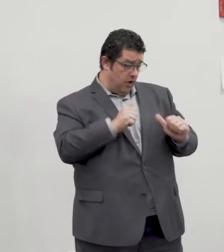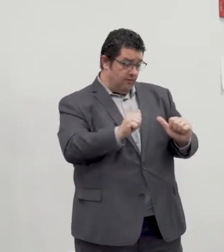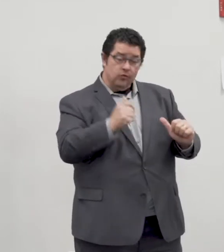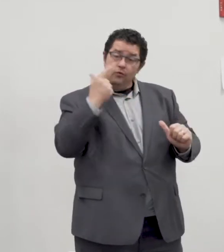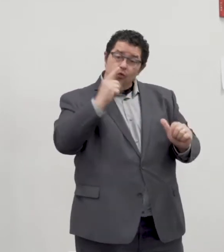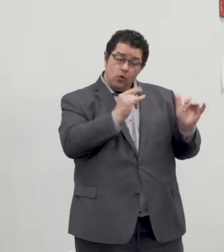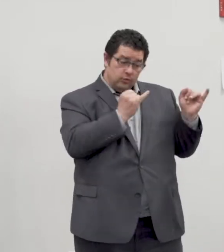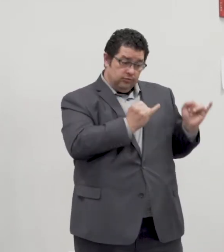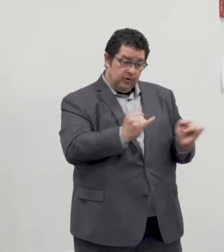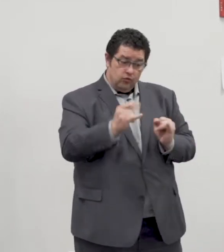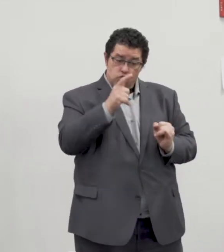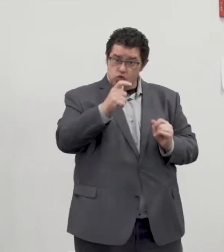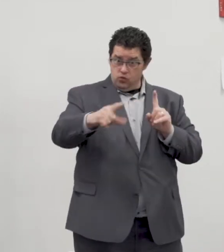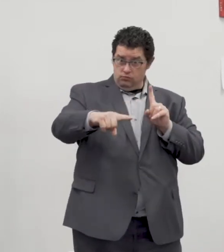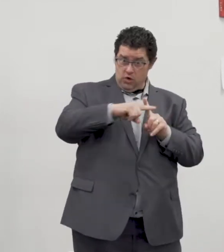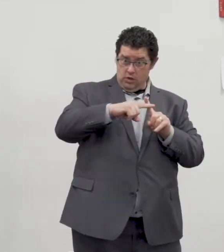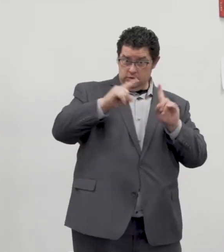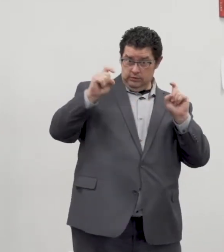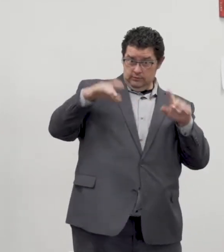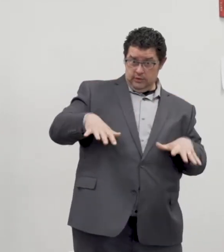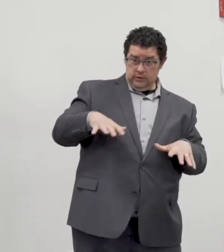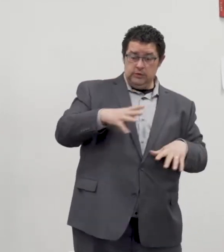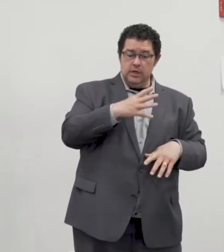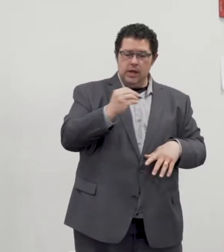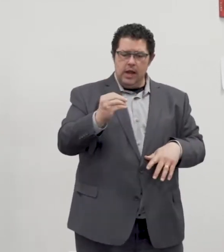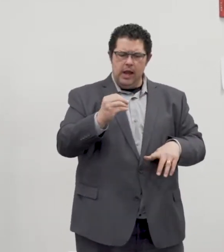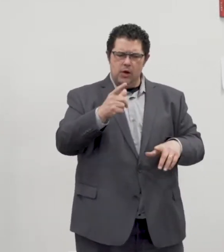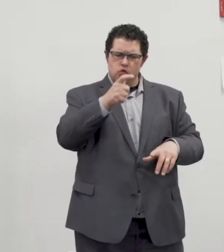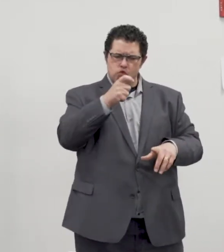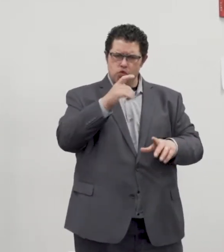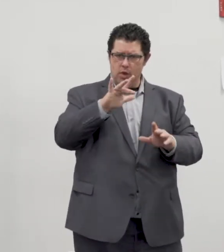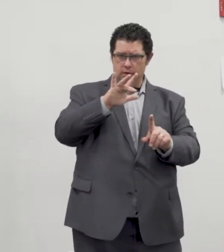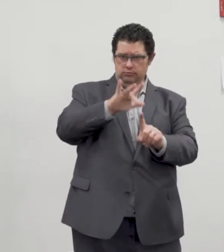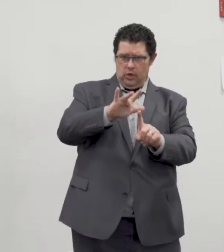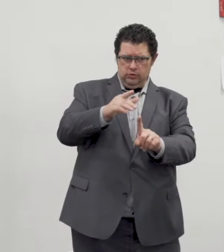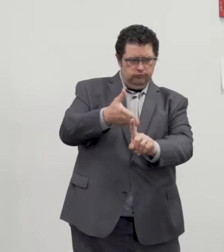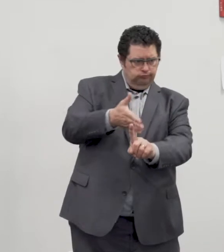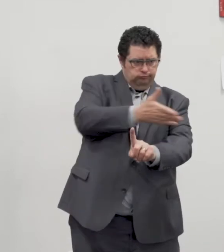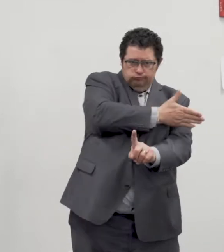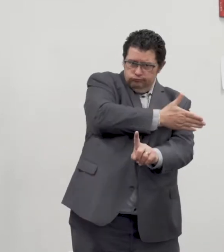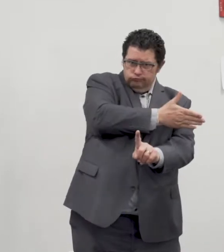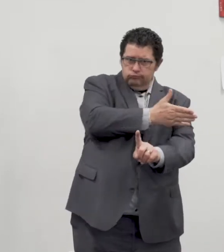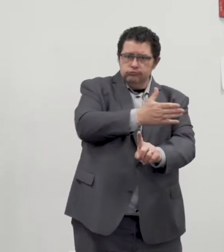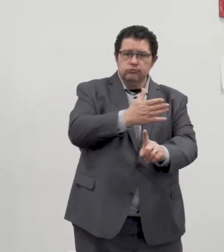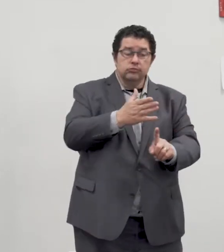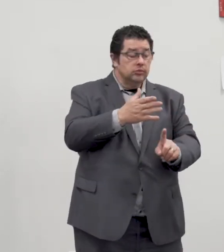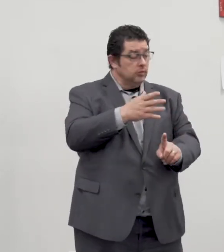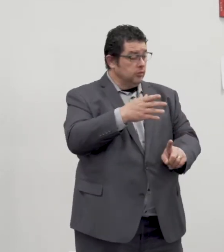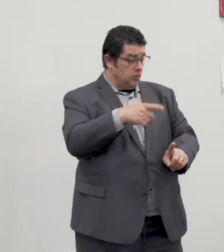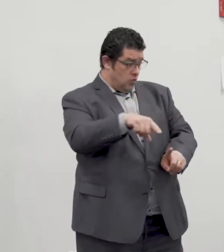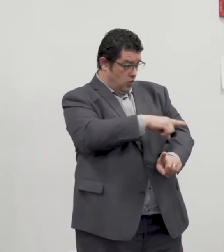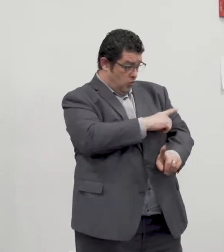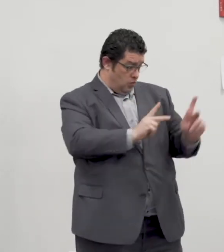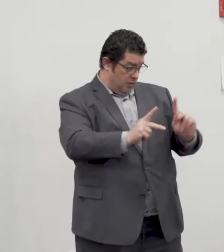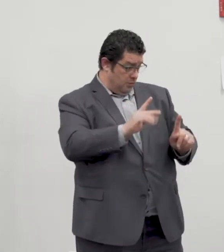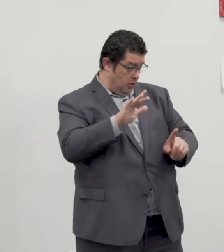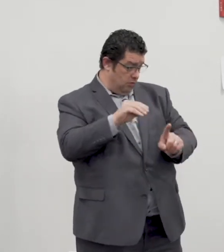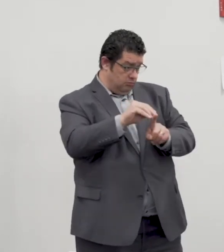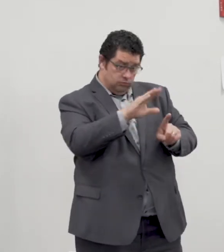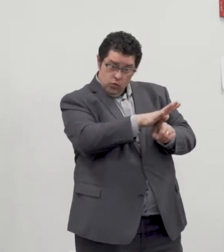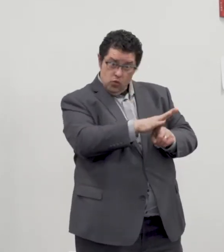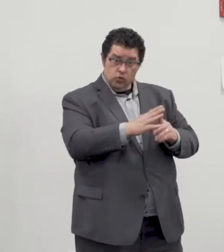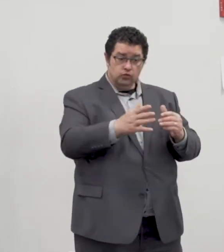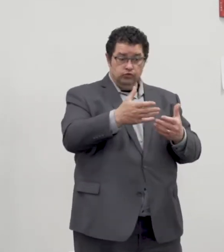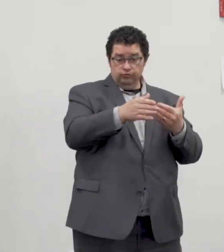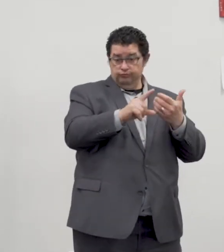COVID-19 positive, to trace their contacts, to advise and quarantine their contacts where necessary, and shift to a